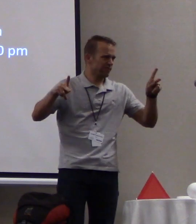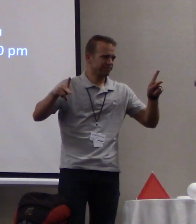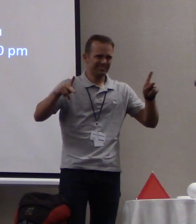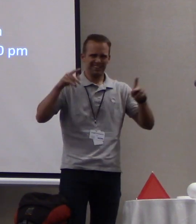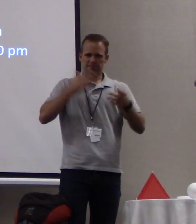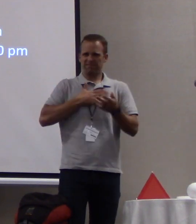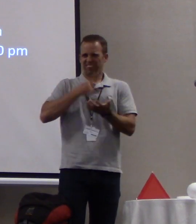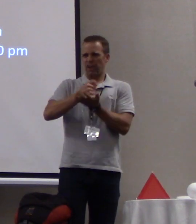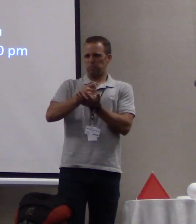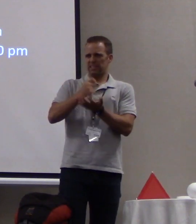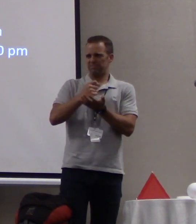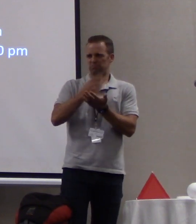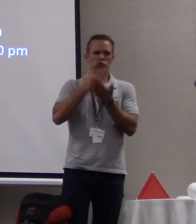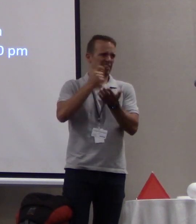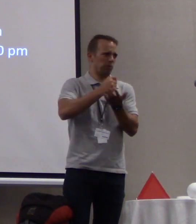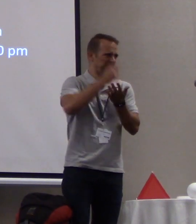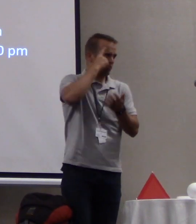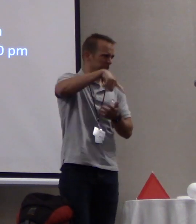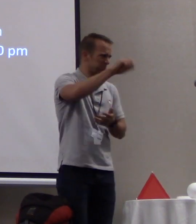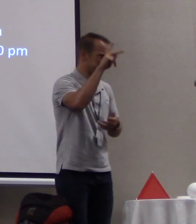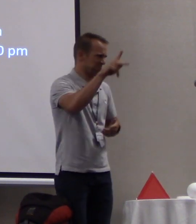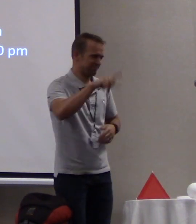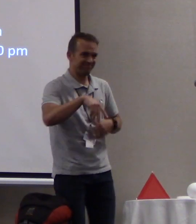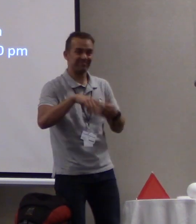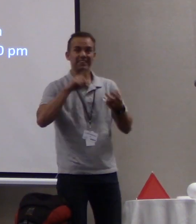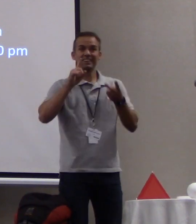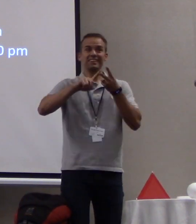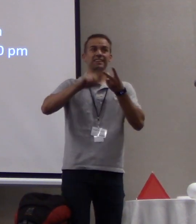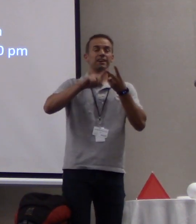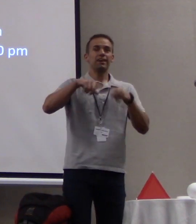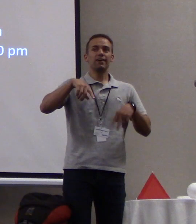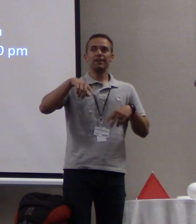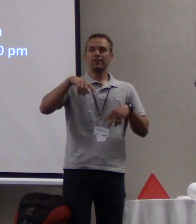people depressed. And it won't be you. It'll be good therapy for you.